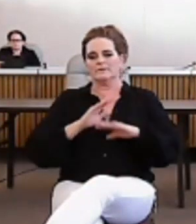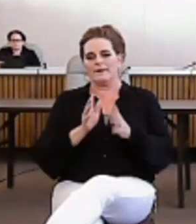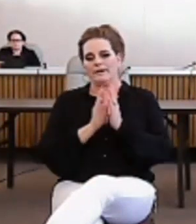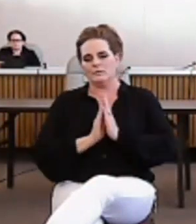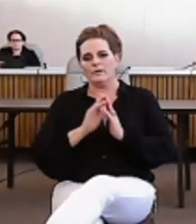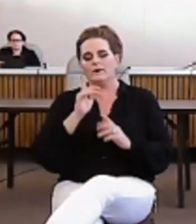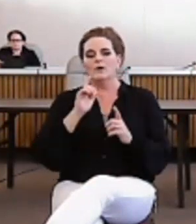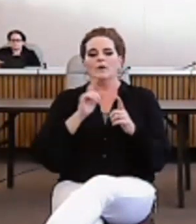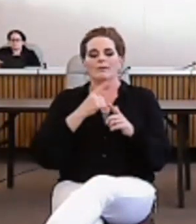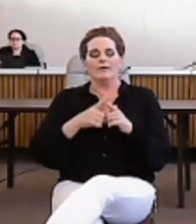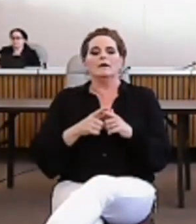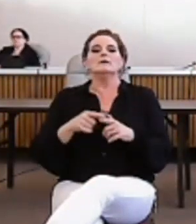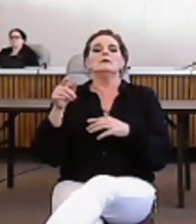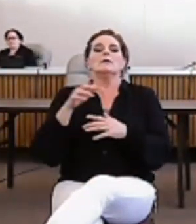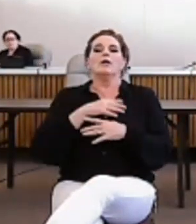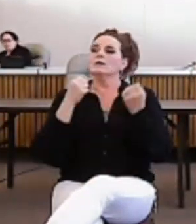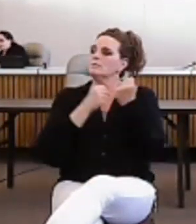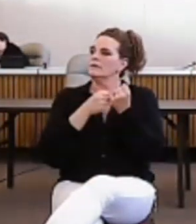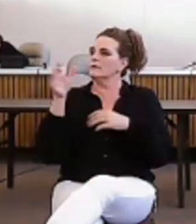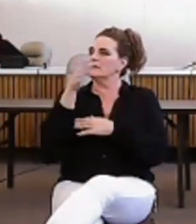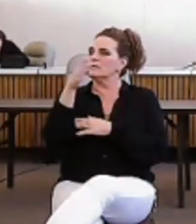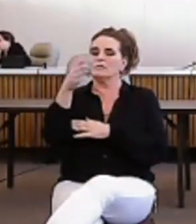Pledge of Allegiance to the flag.